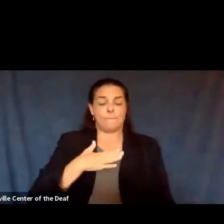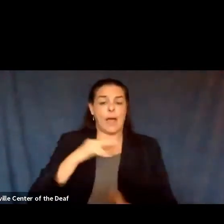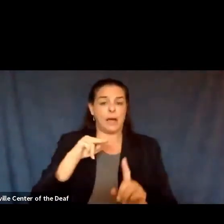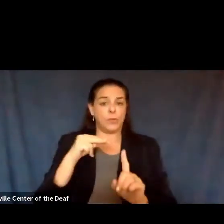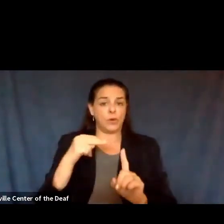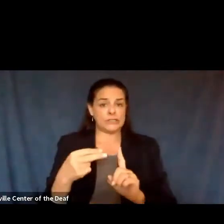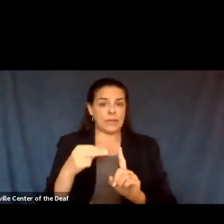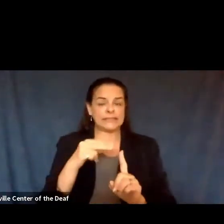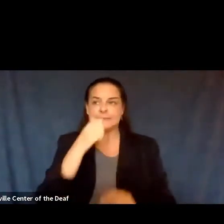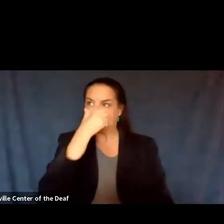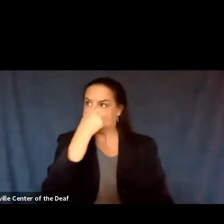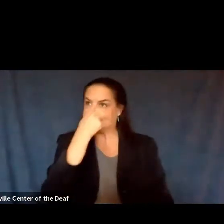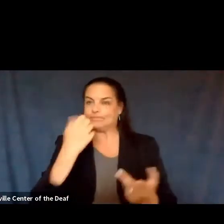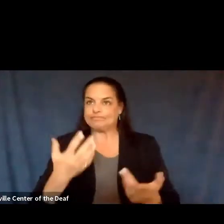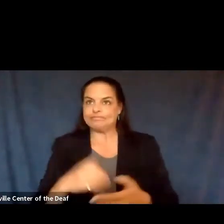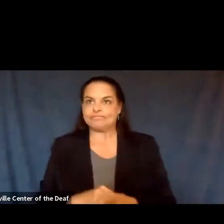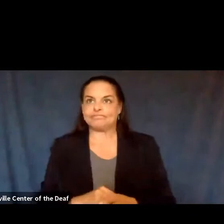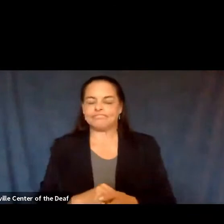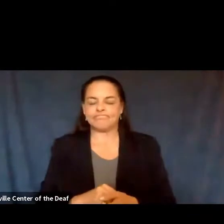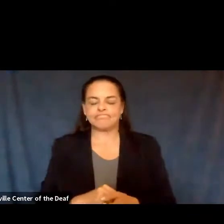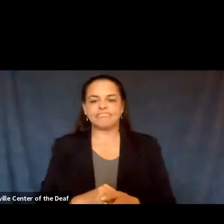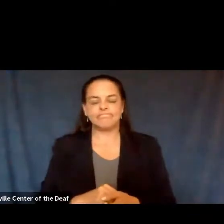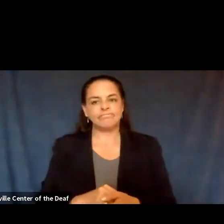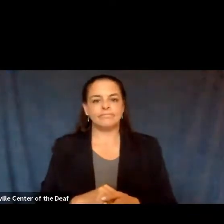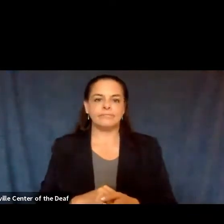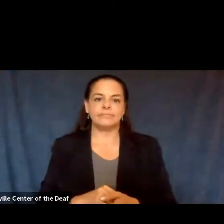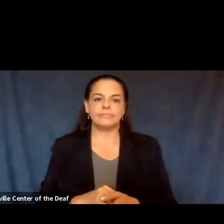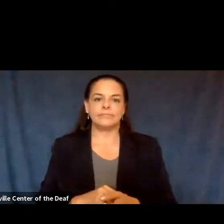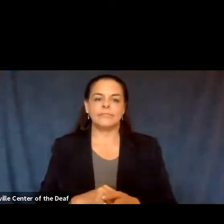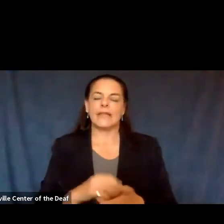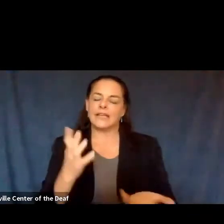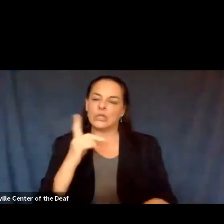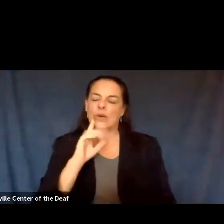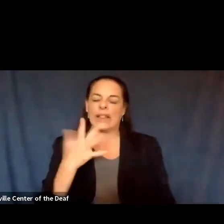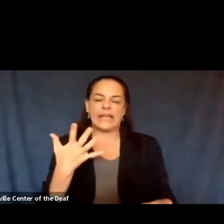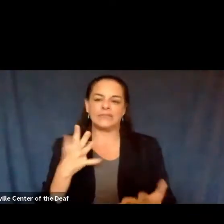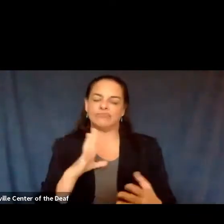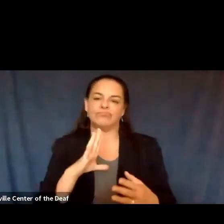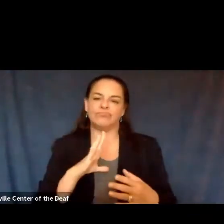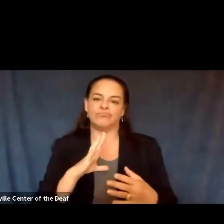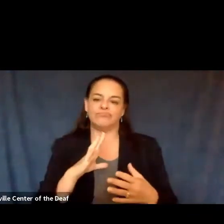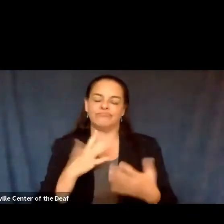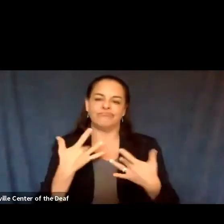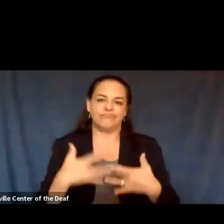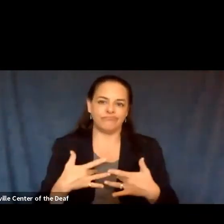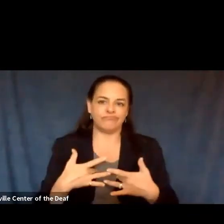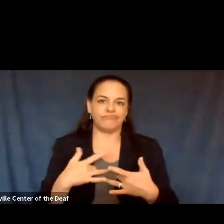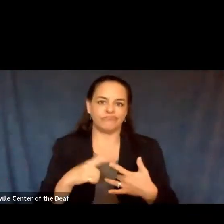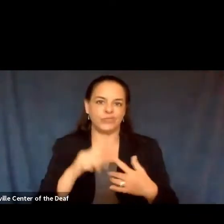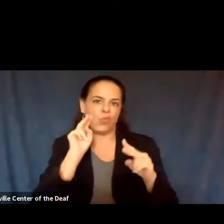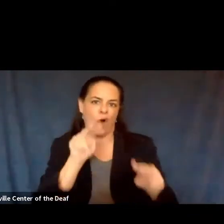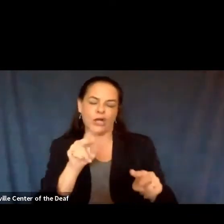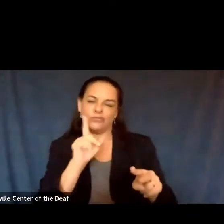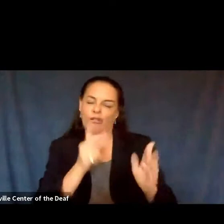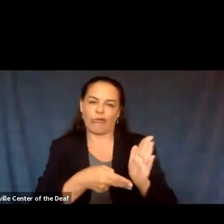perspective, it was disheartening to watch, just being honest about